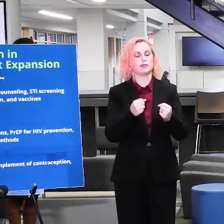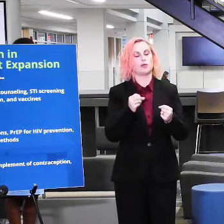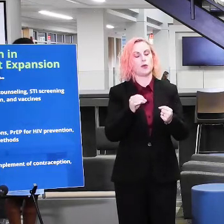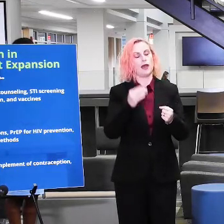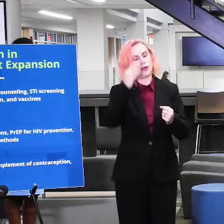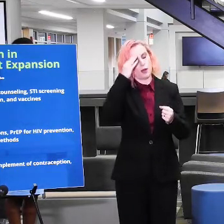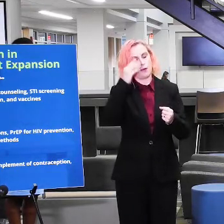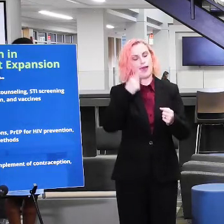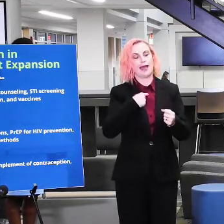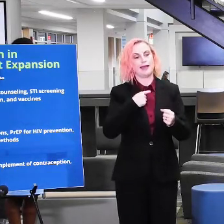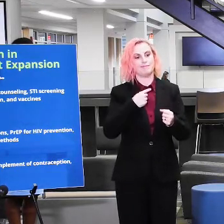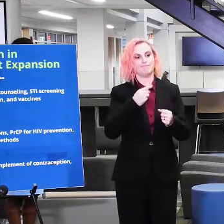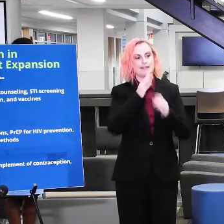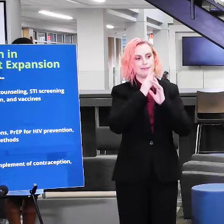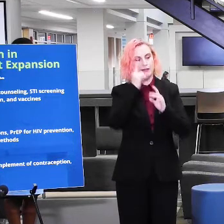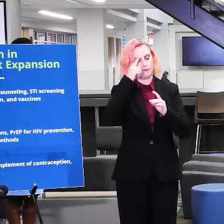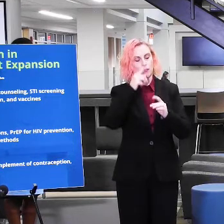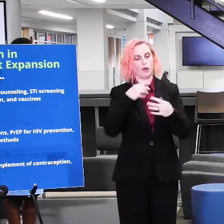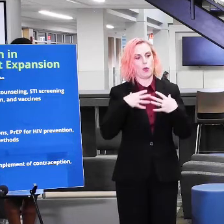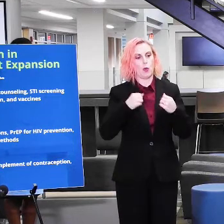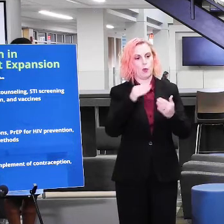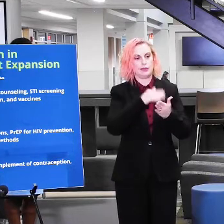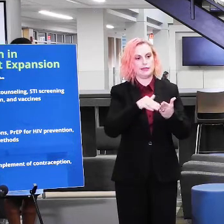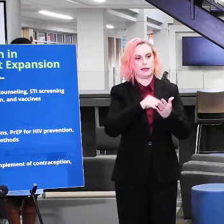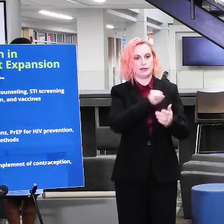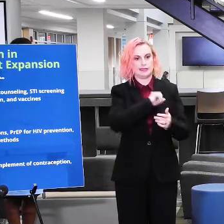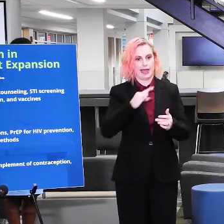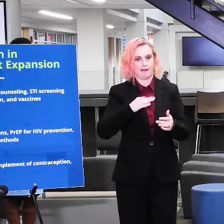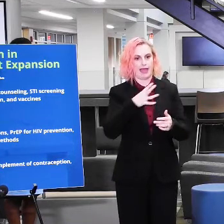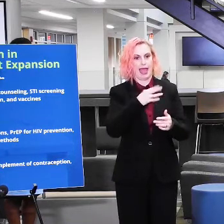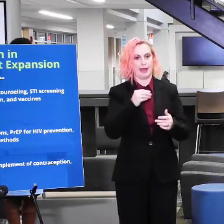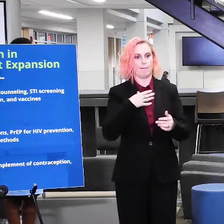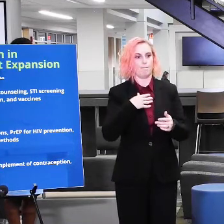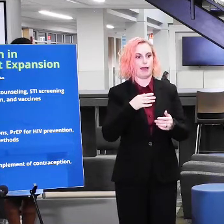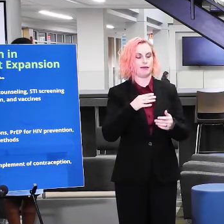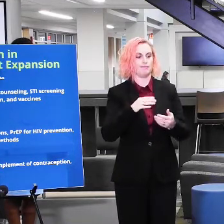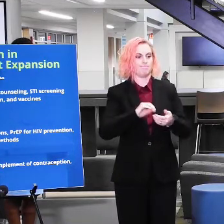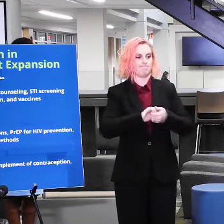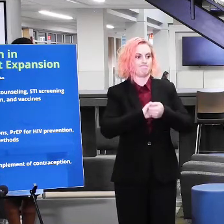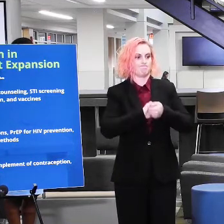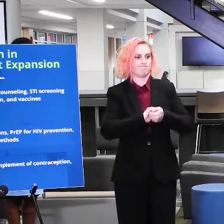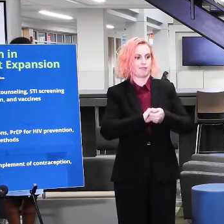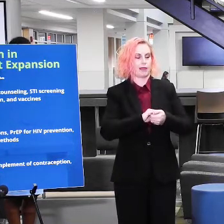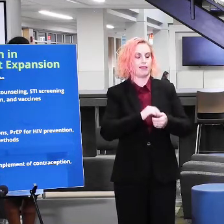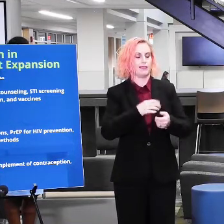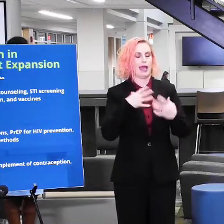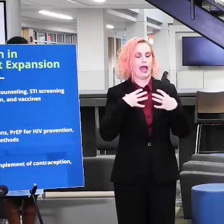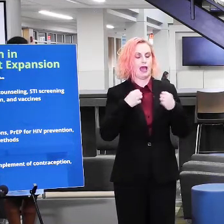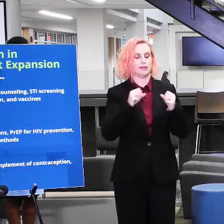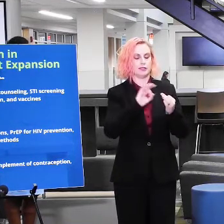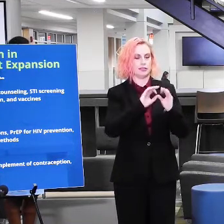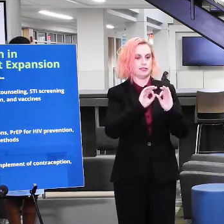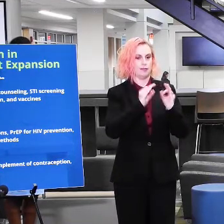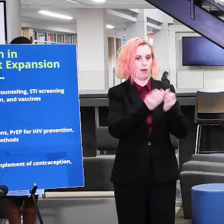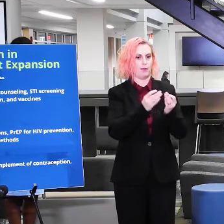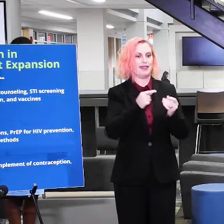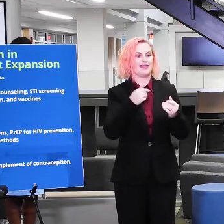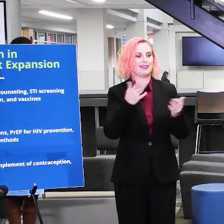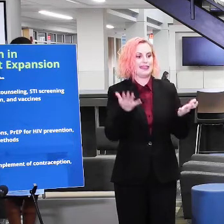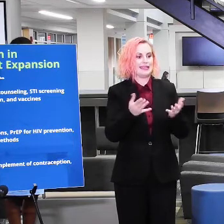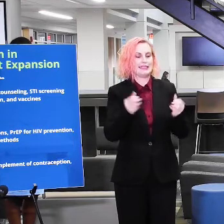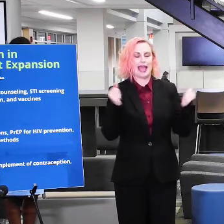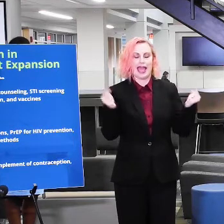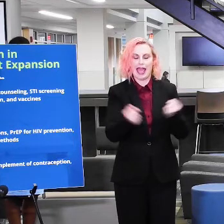know I speak for the Wellness Center staff and probably my colleagues at the health department. This is everything that we've been talking about.